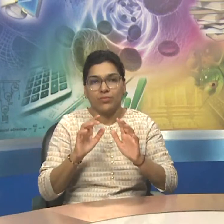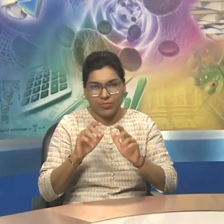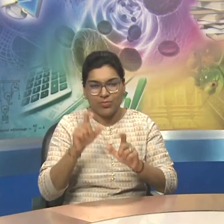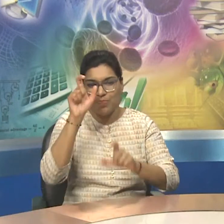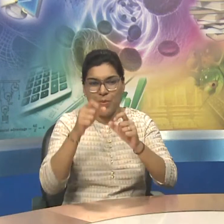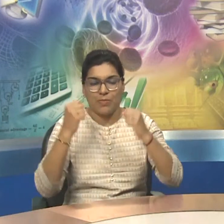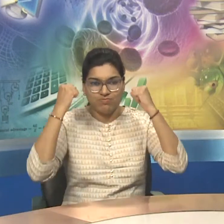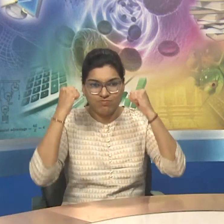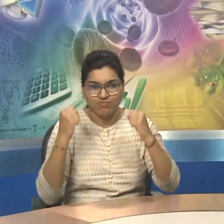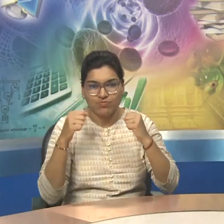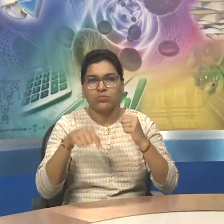second one is